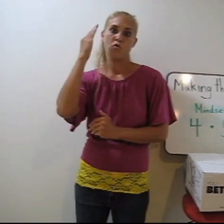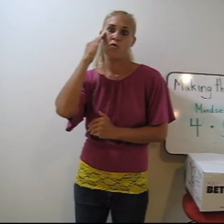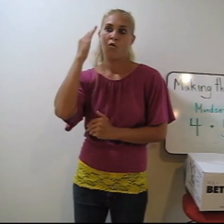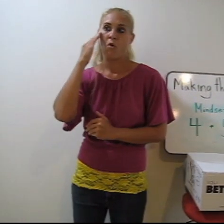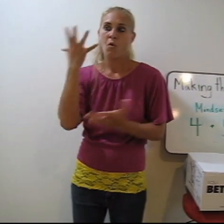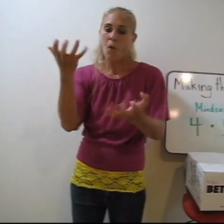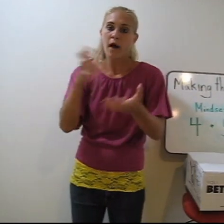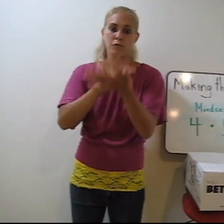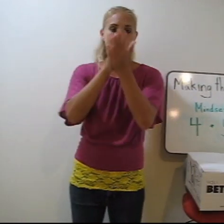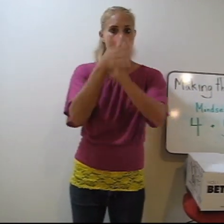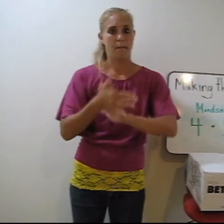become."